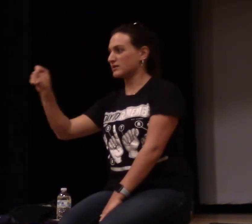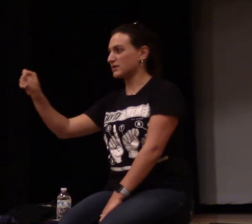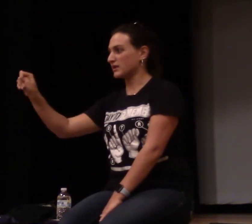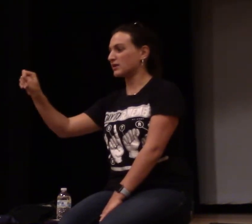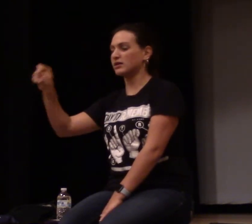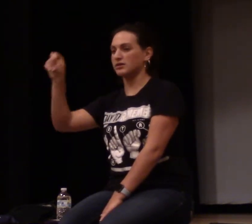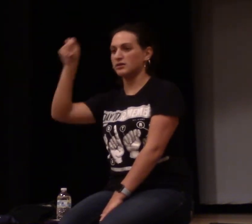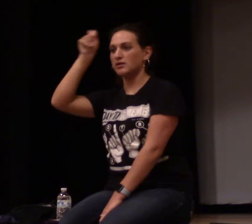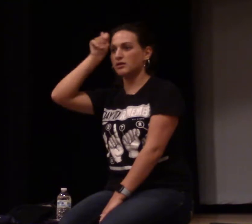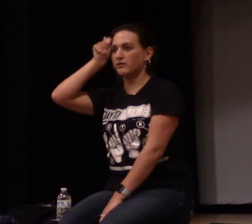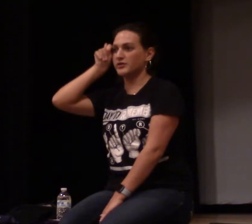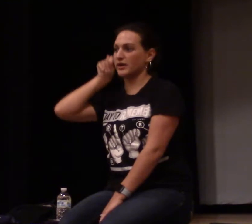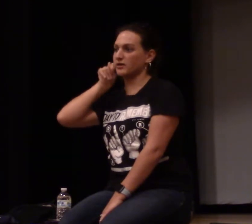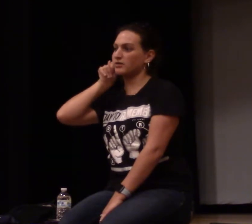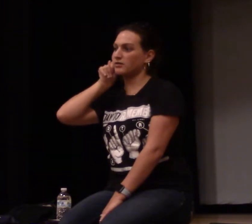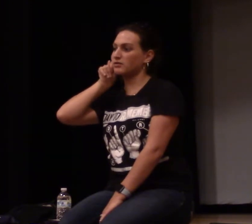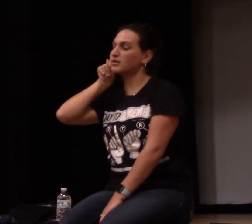T for tan.